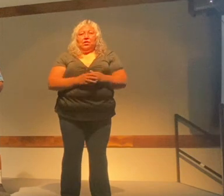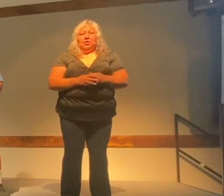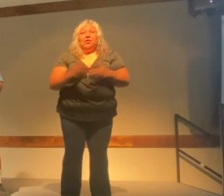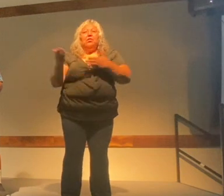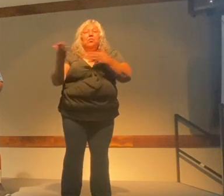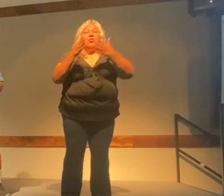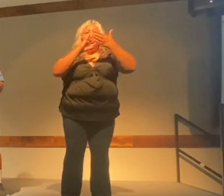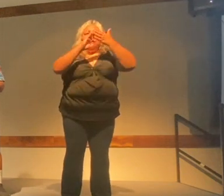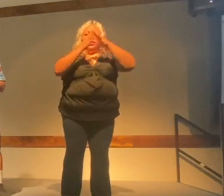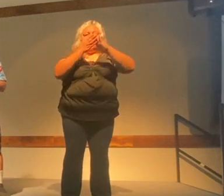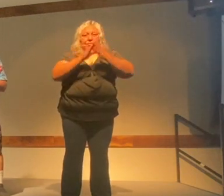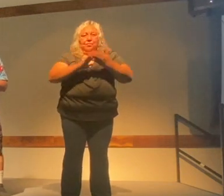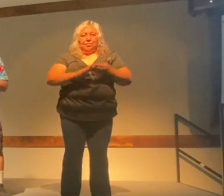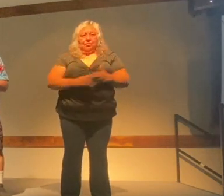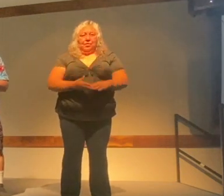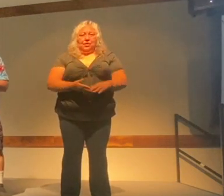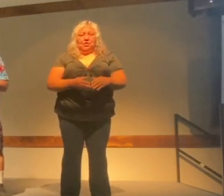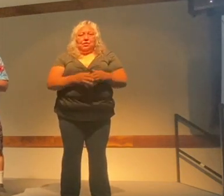Bring them peace.